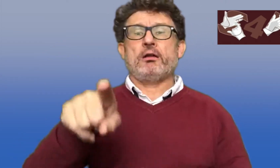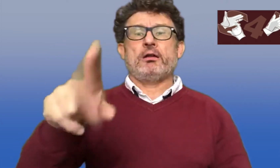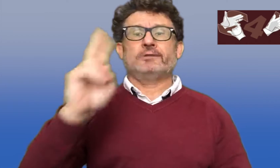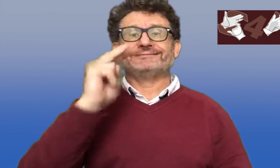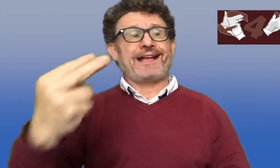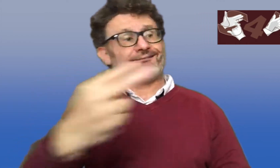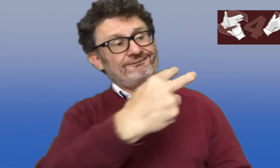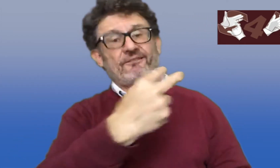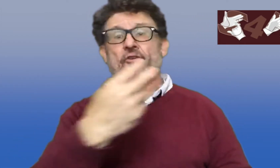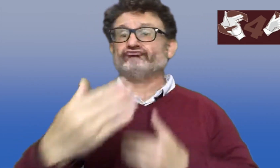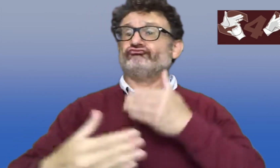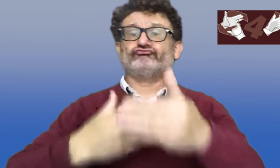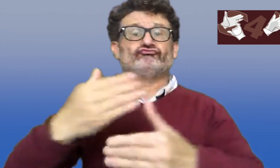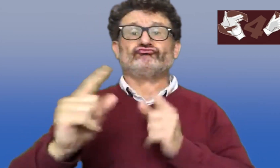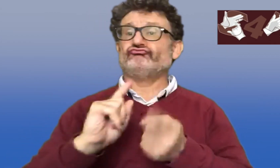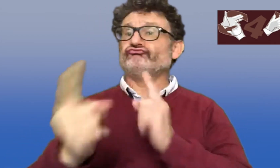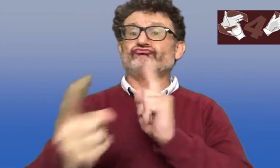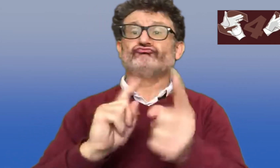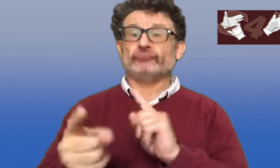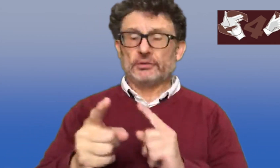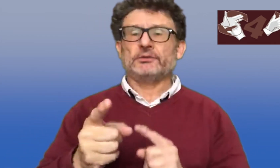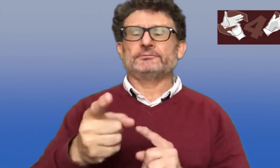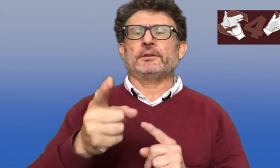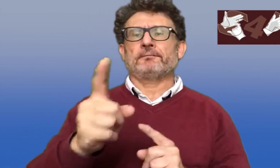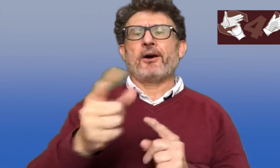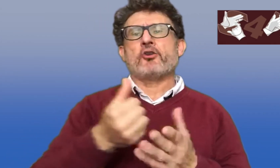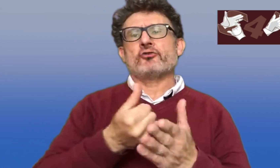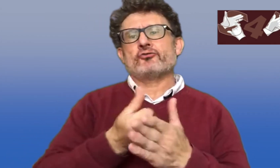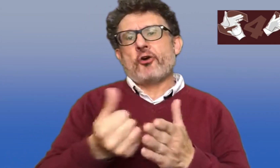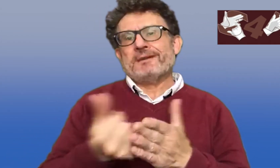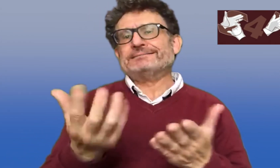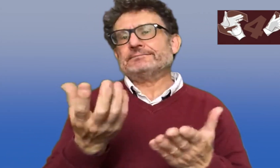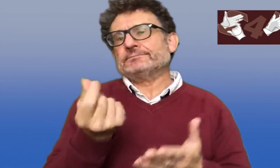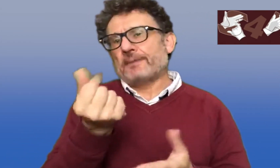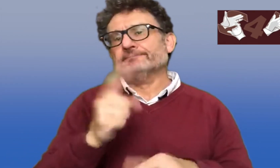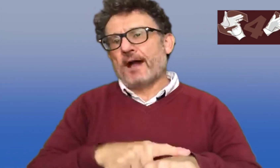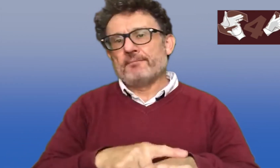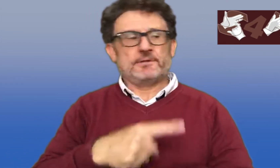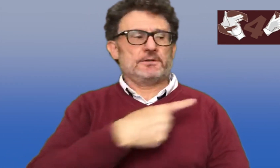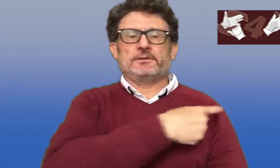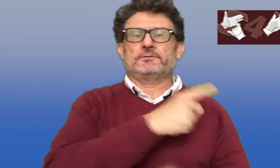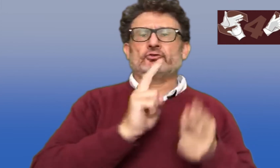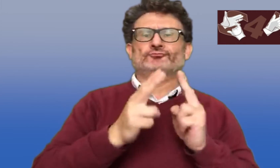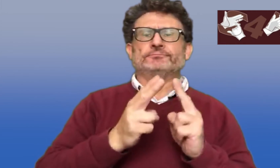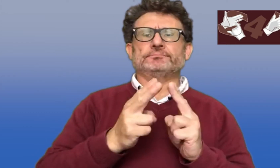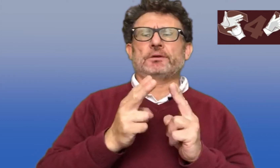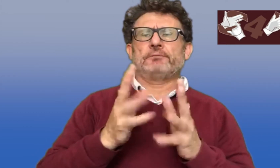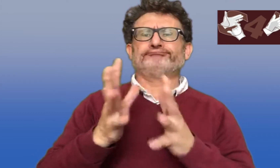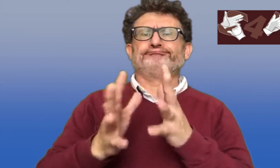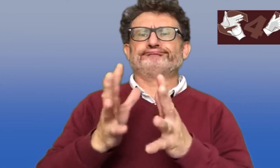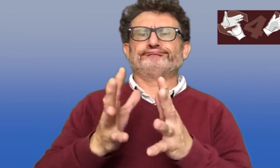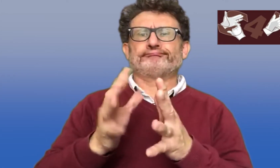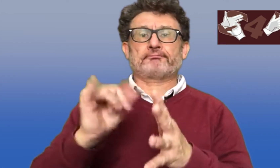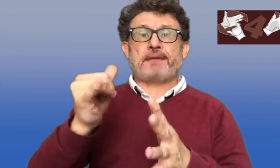directly. Just keep it as natural as possible, and the interpreter will aid that process. Now, occasionally,